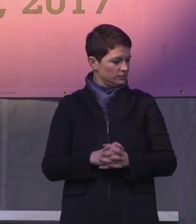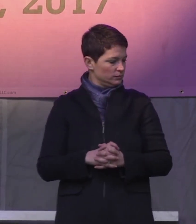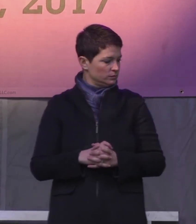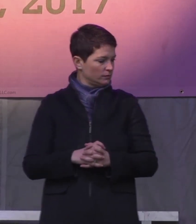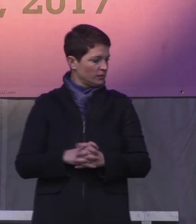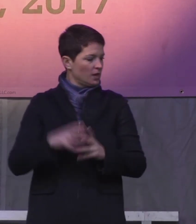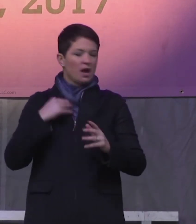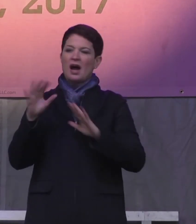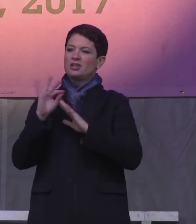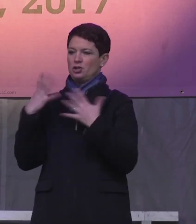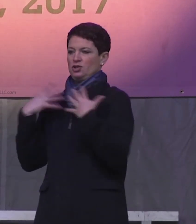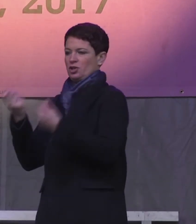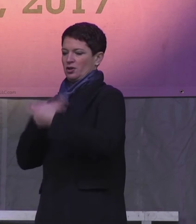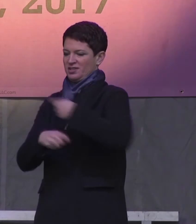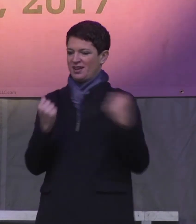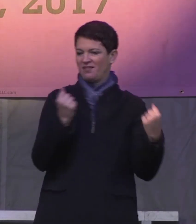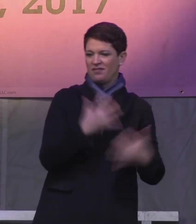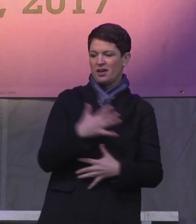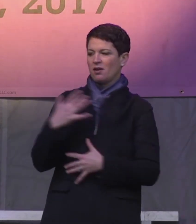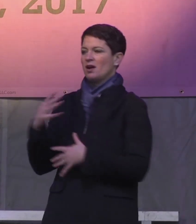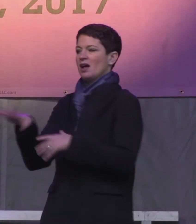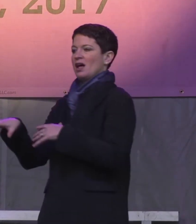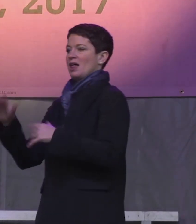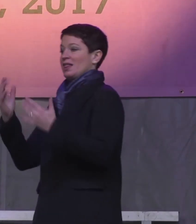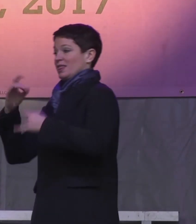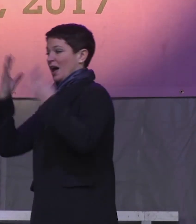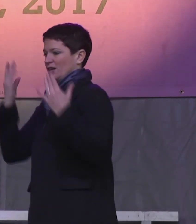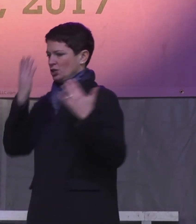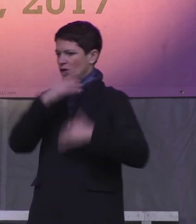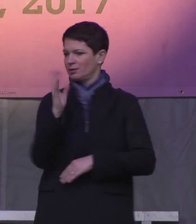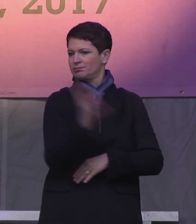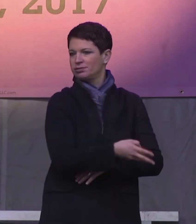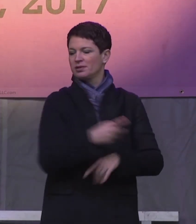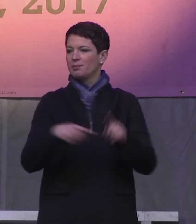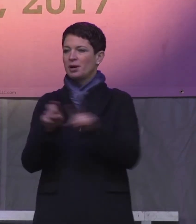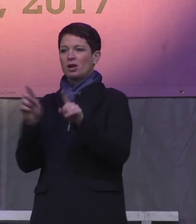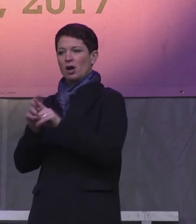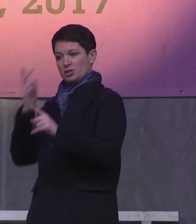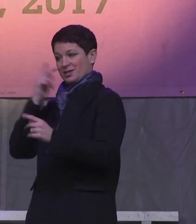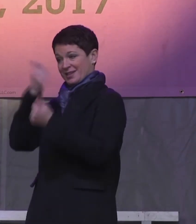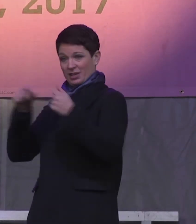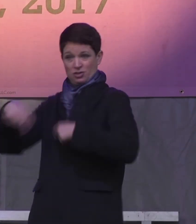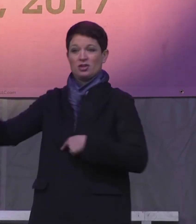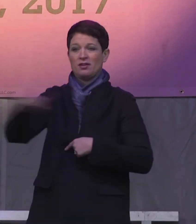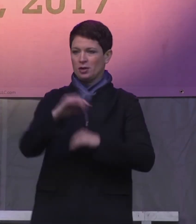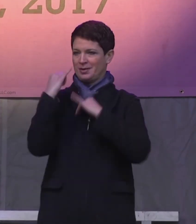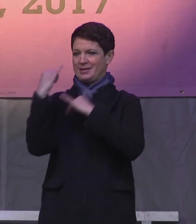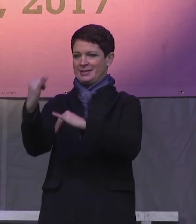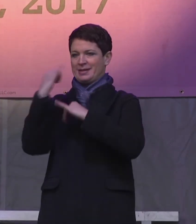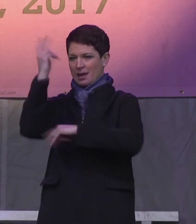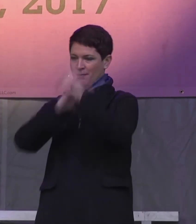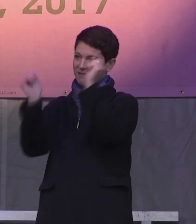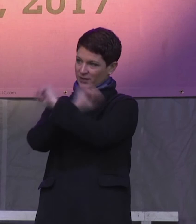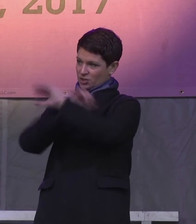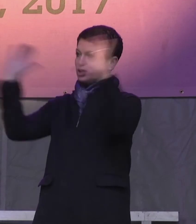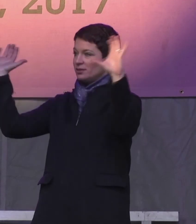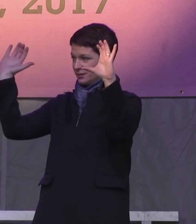I choose courage over fear, I choose light over dark, and I see in each of every one of you the same